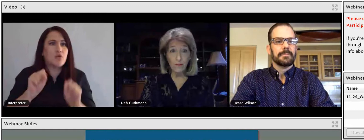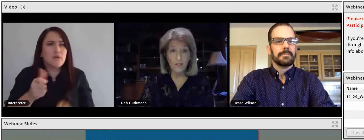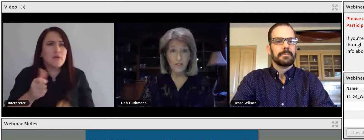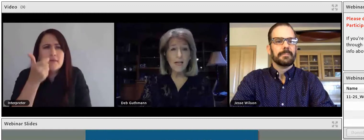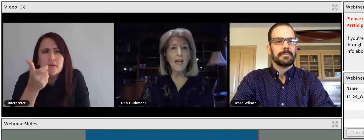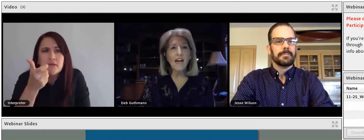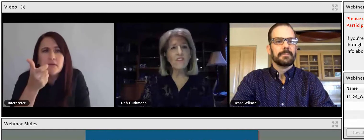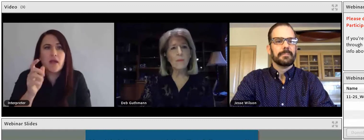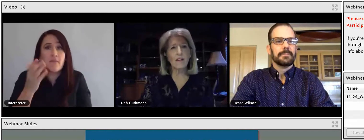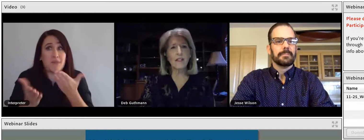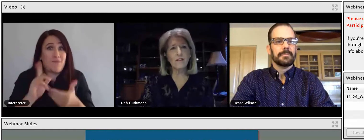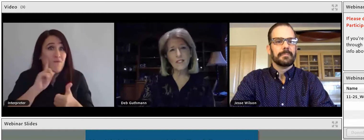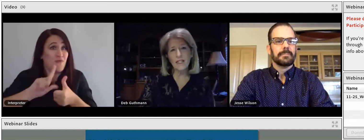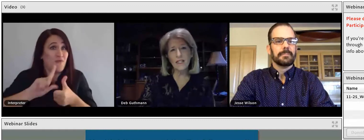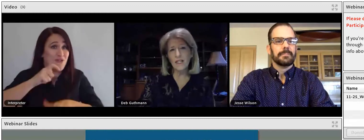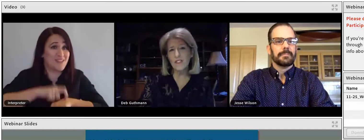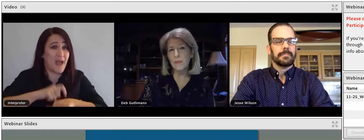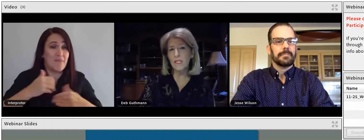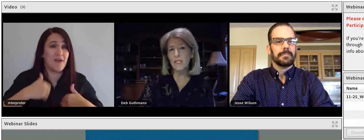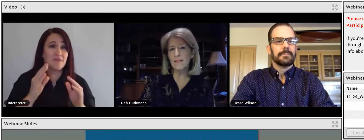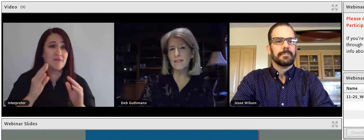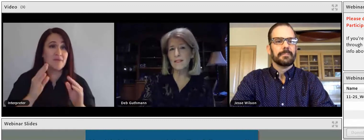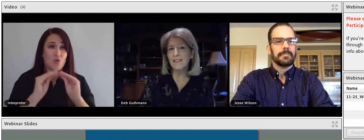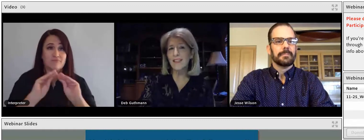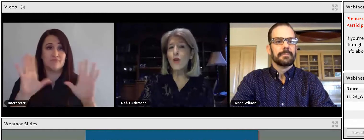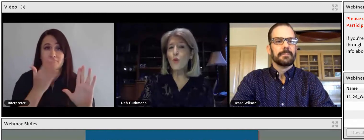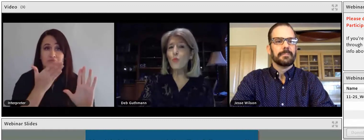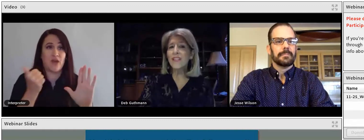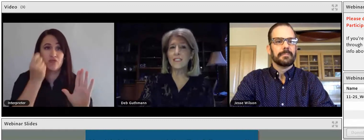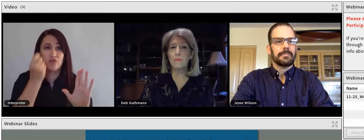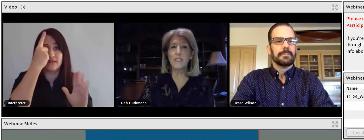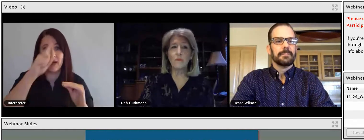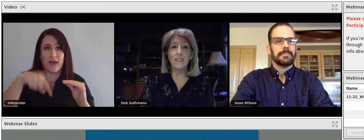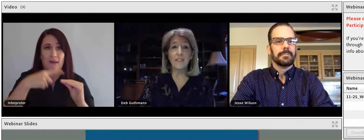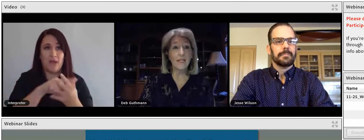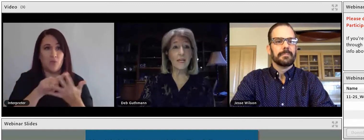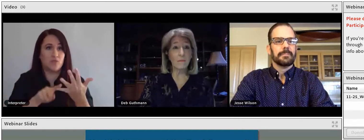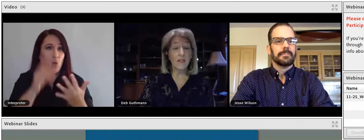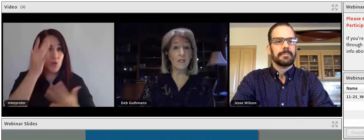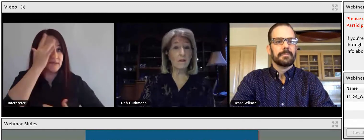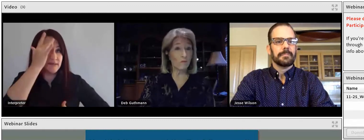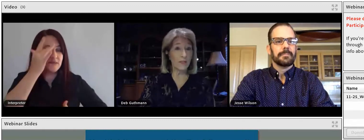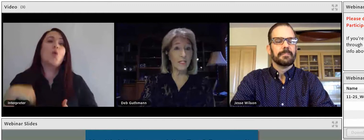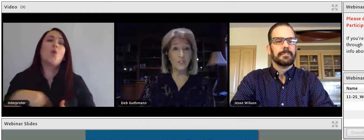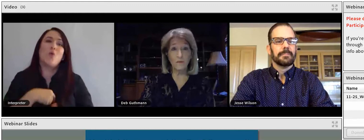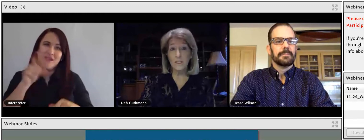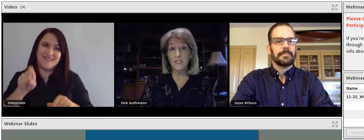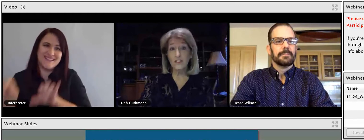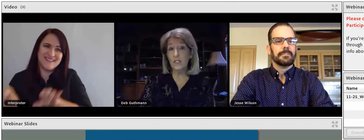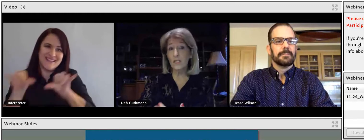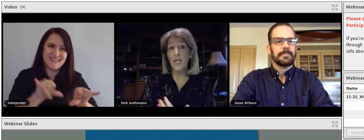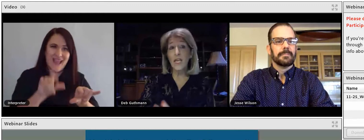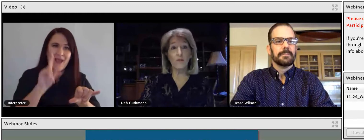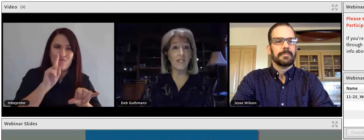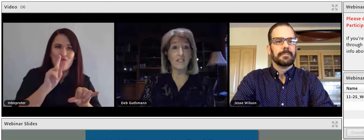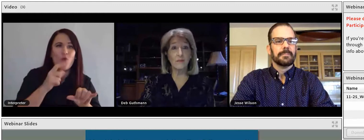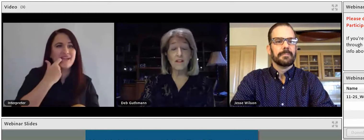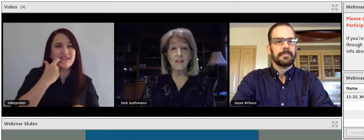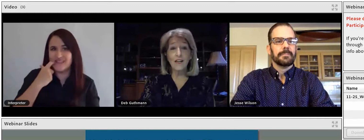maybe for the first time, have a better understanding of some of these diseases. We need to be doing the same thing related to